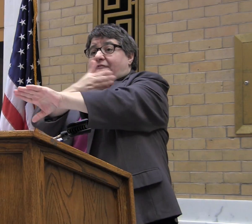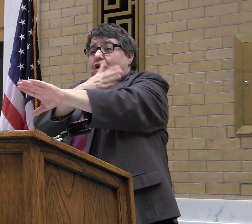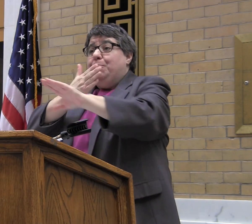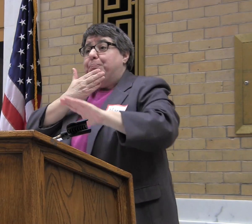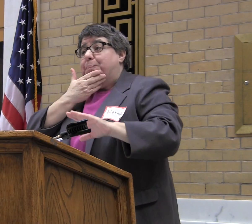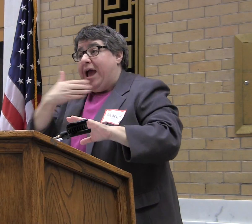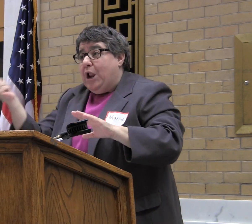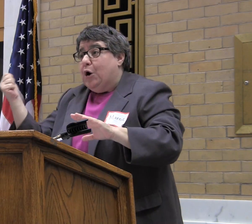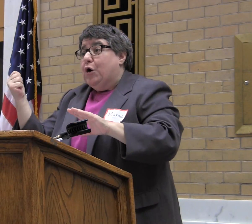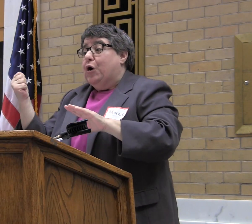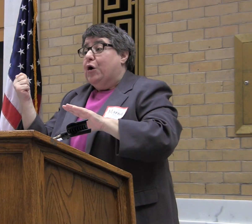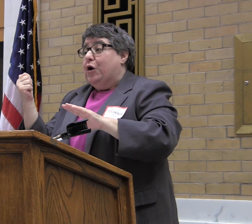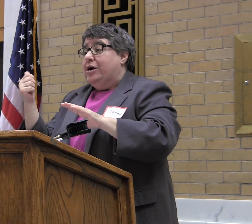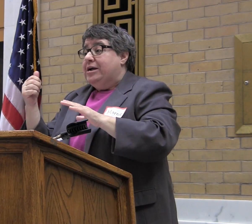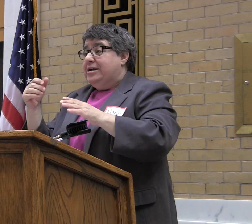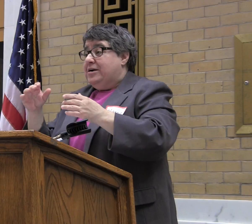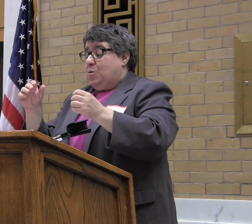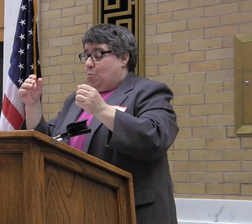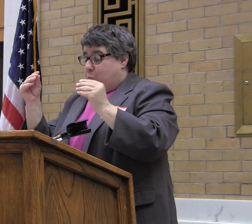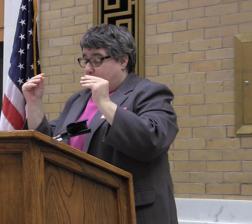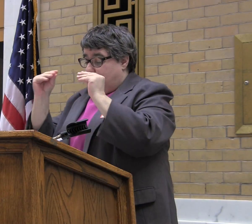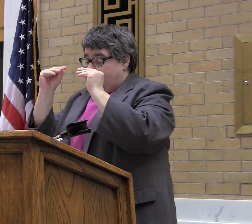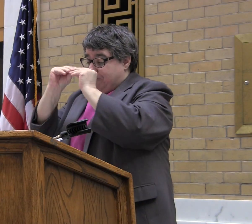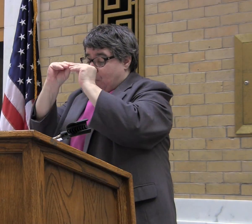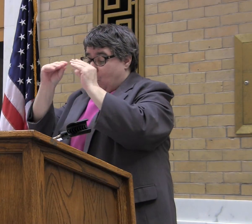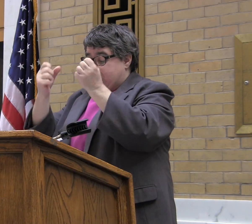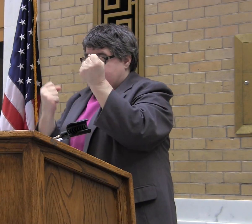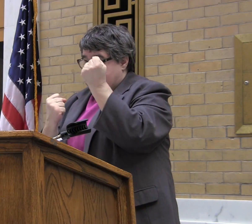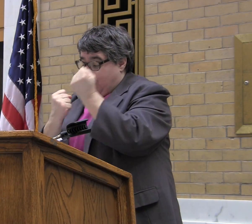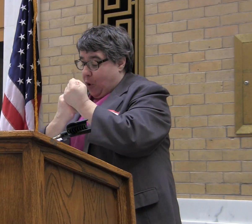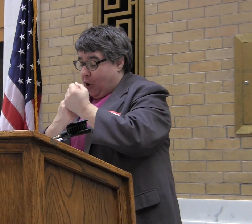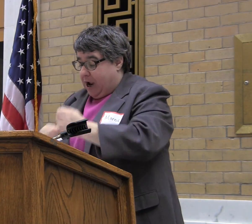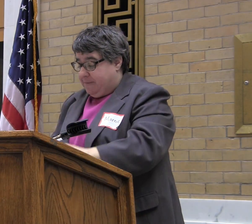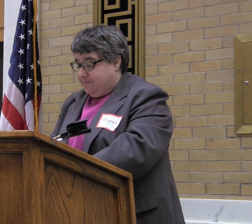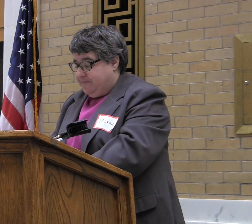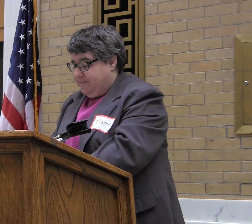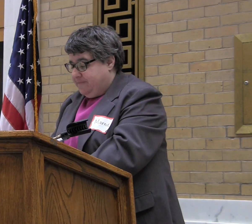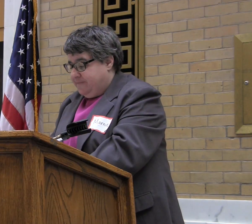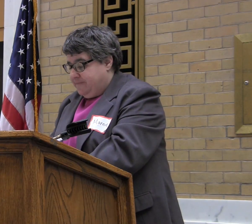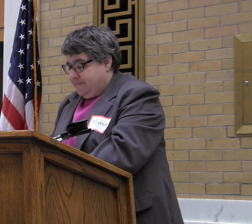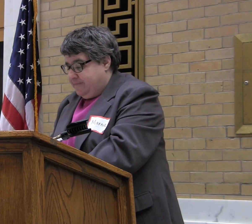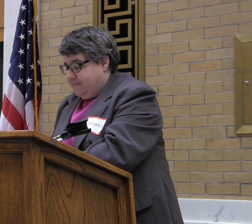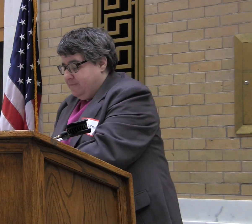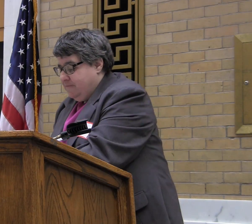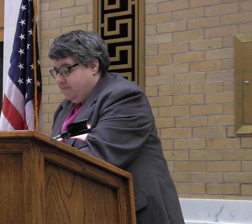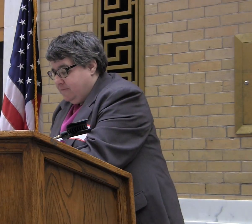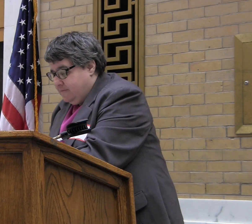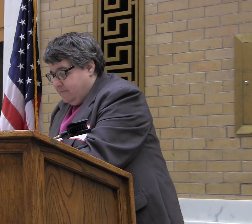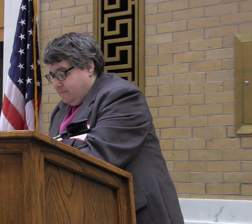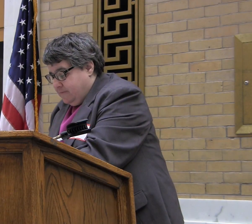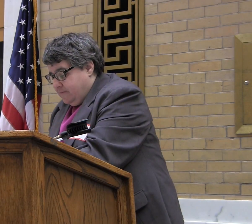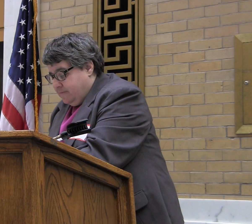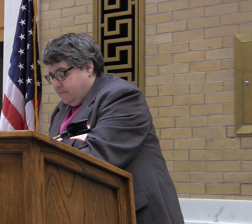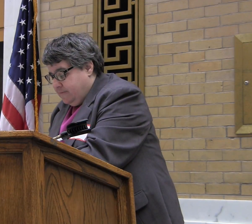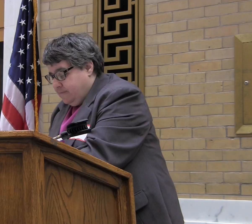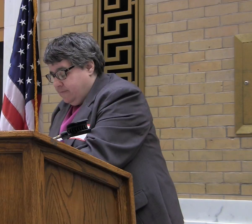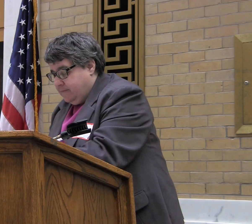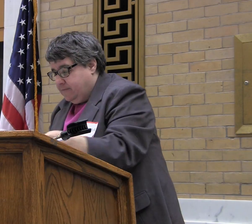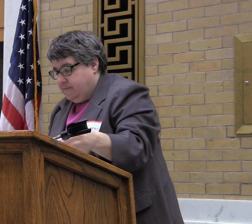access. And as a result, I had more recovery, I had more support,